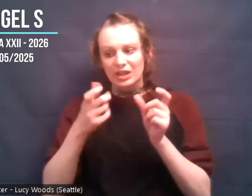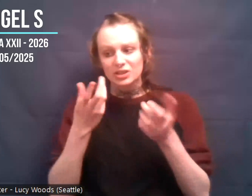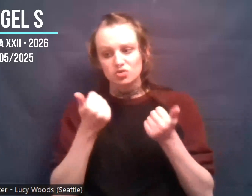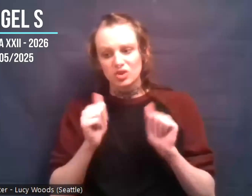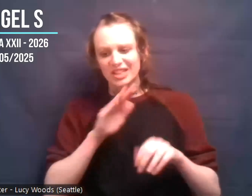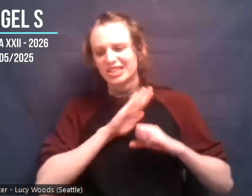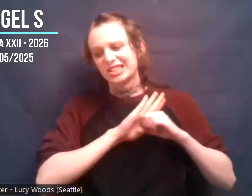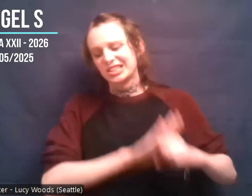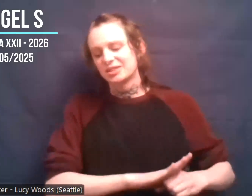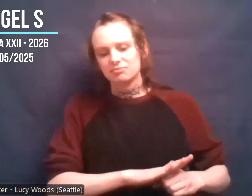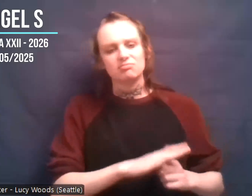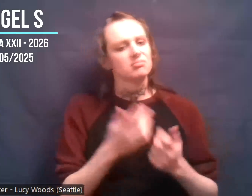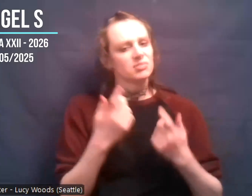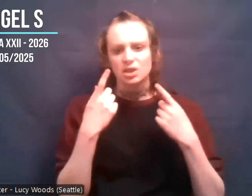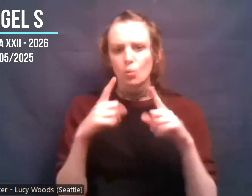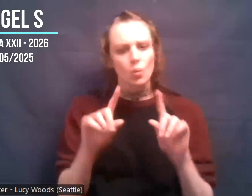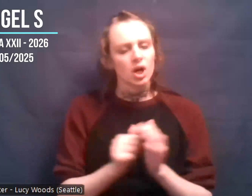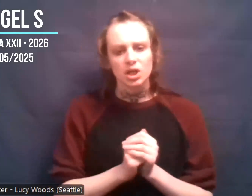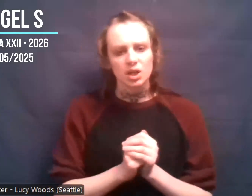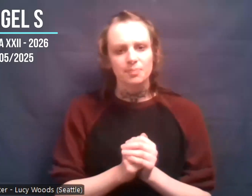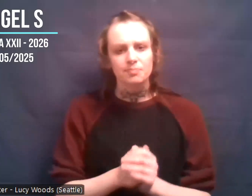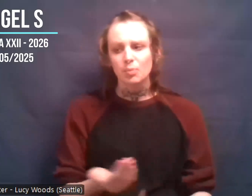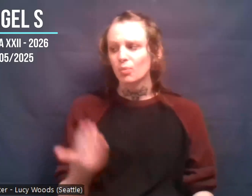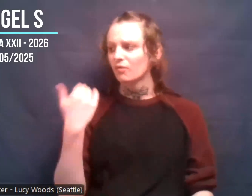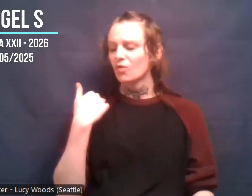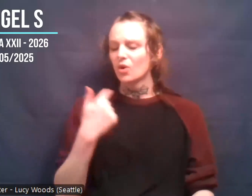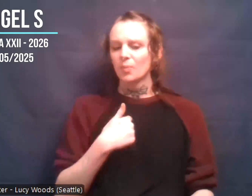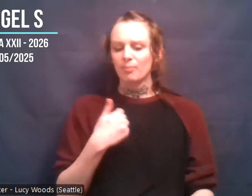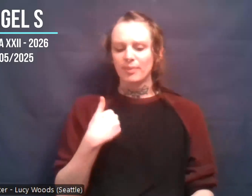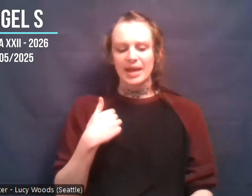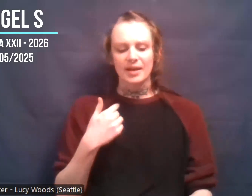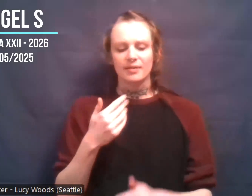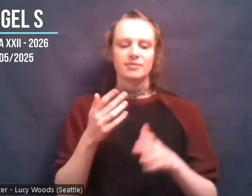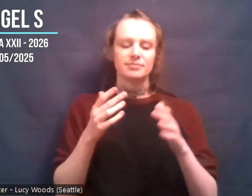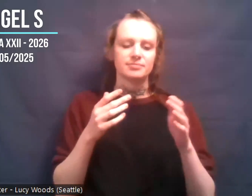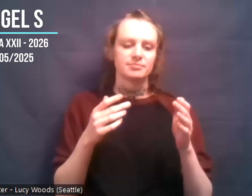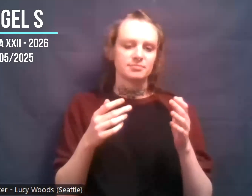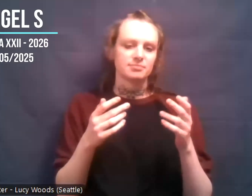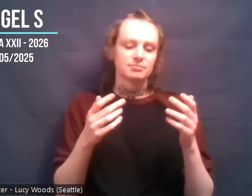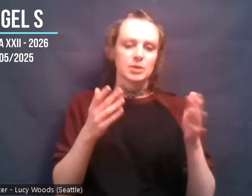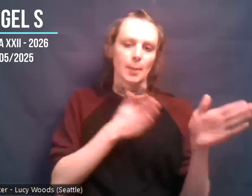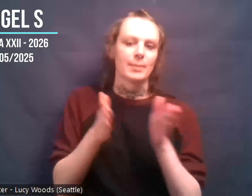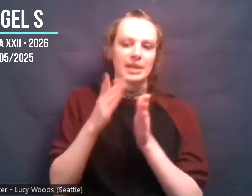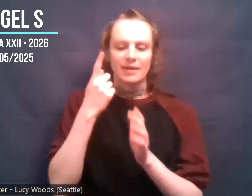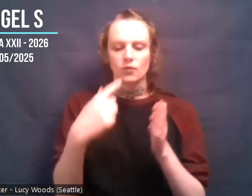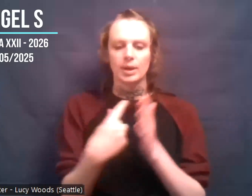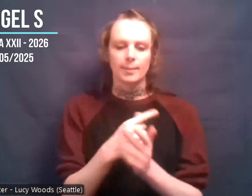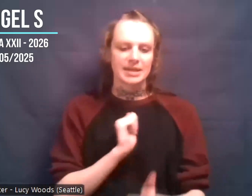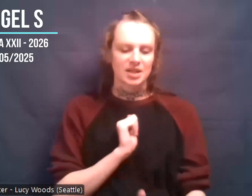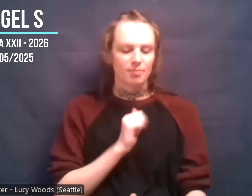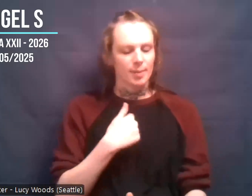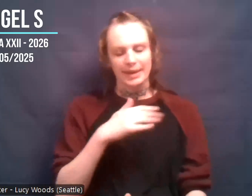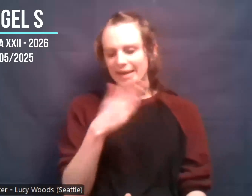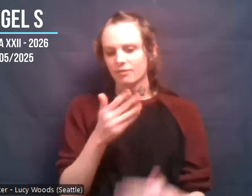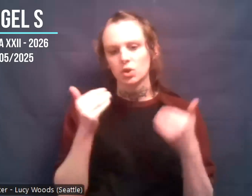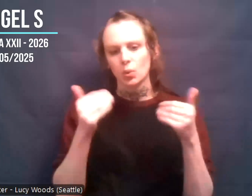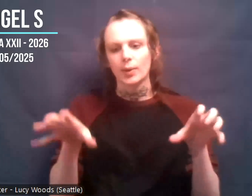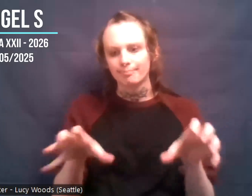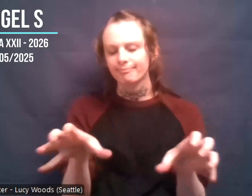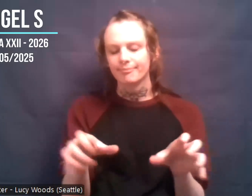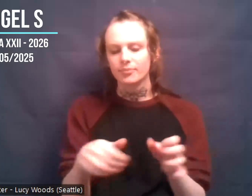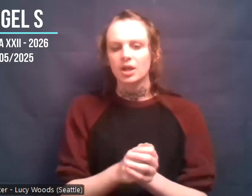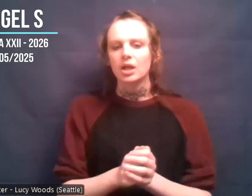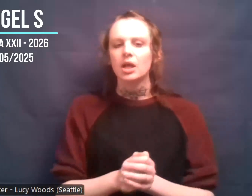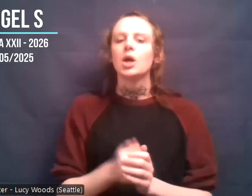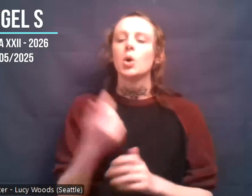past, but I had never really had a real plan to act on it. And one day I decided to act on it because I just couldn't deal with the pain